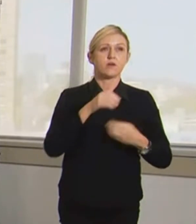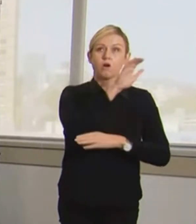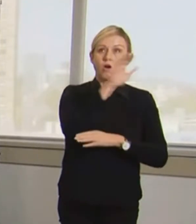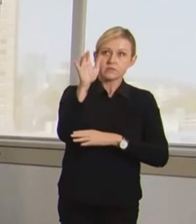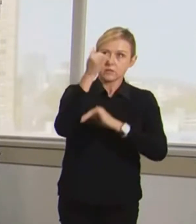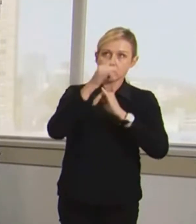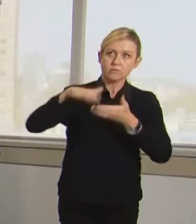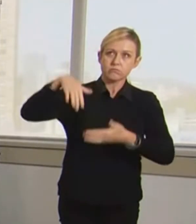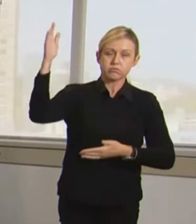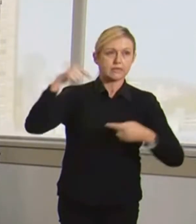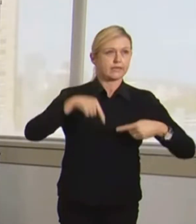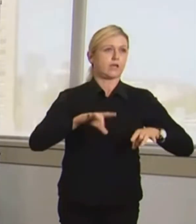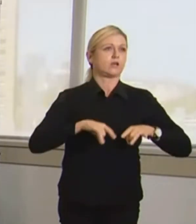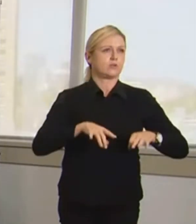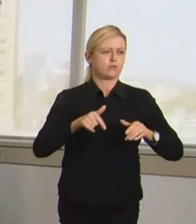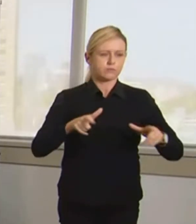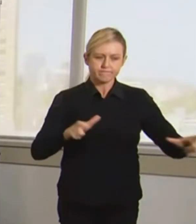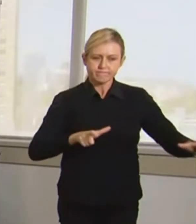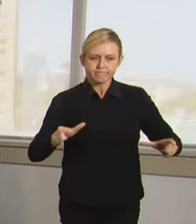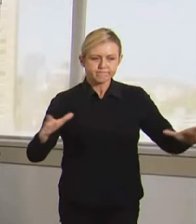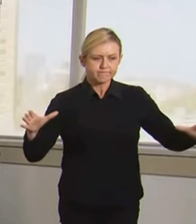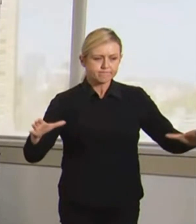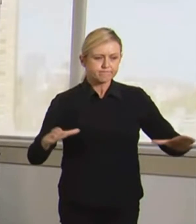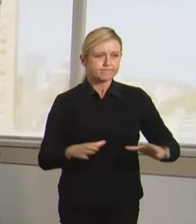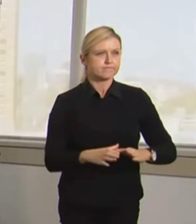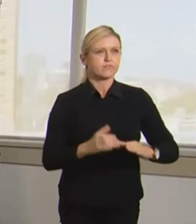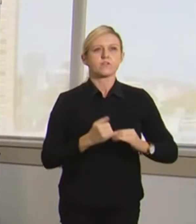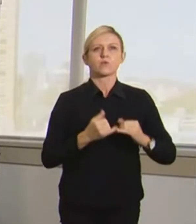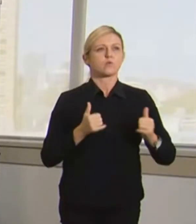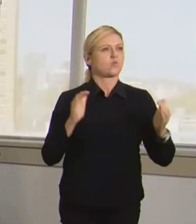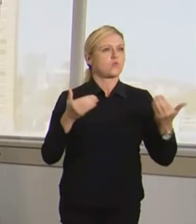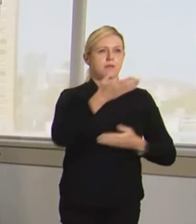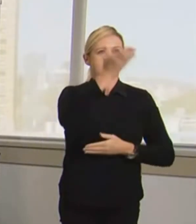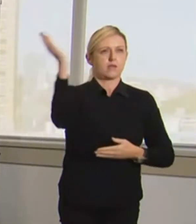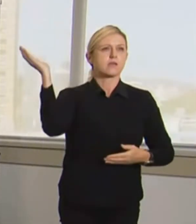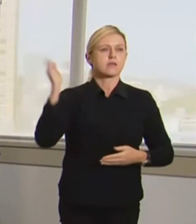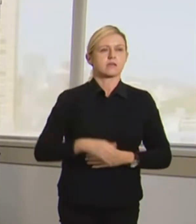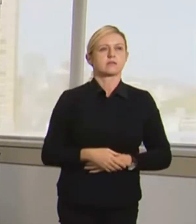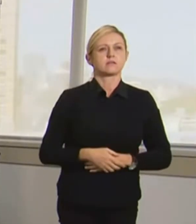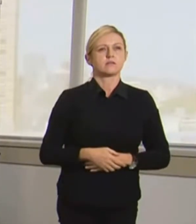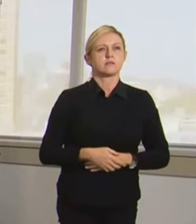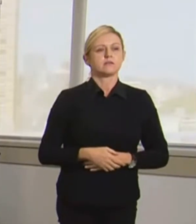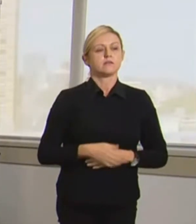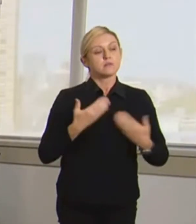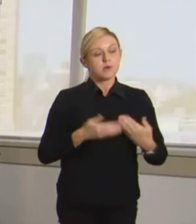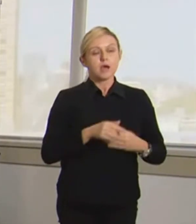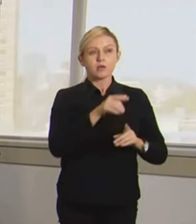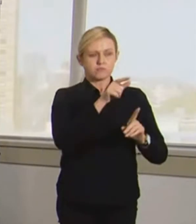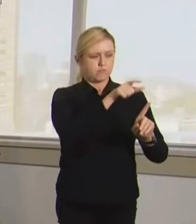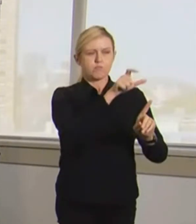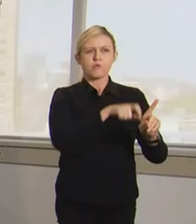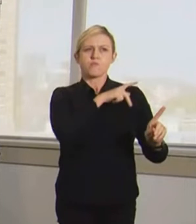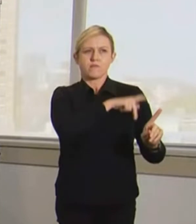to manage it quite well in Australia, very well actually compared to any other places. But talking to that infectious diseases